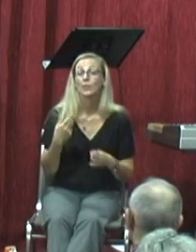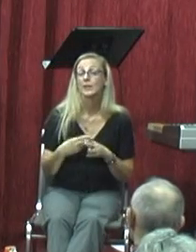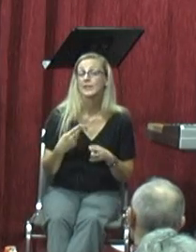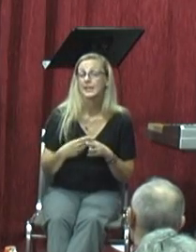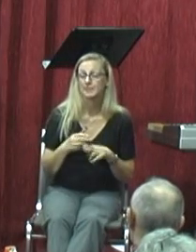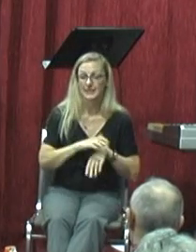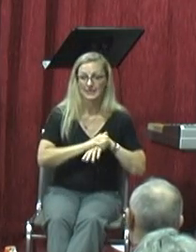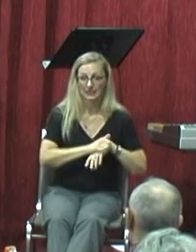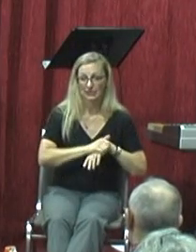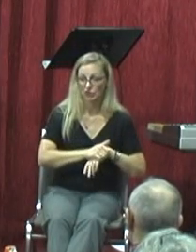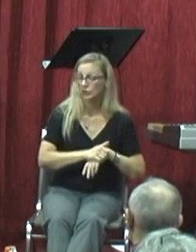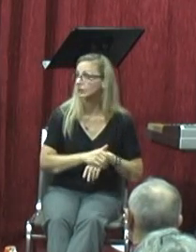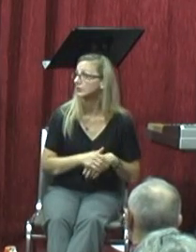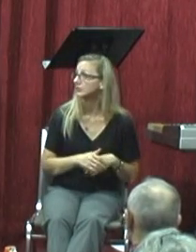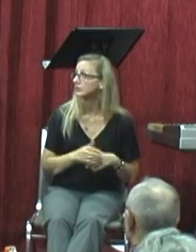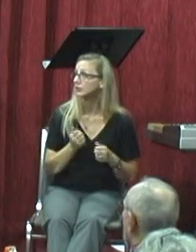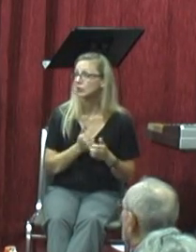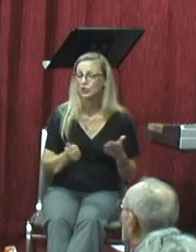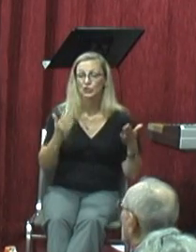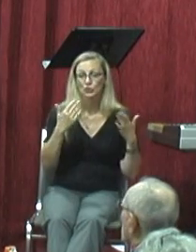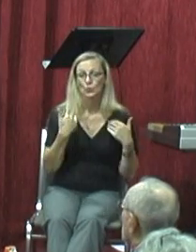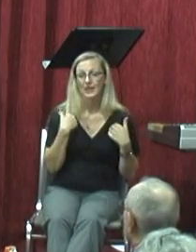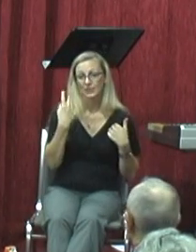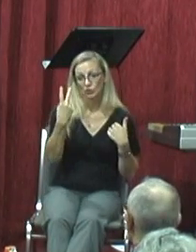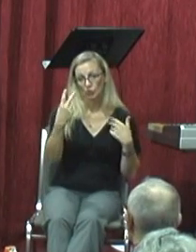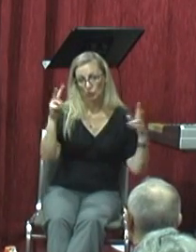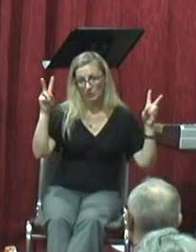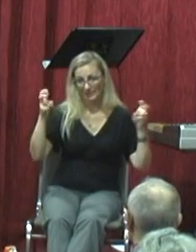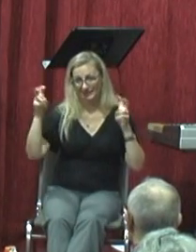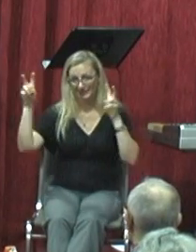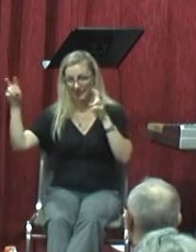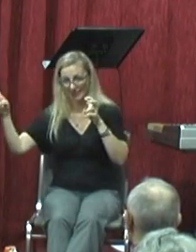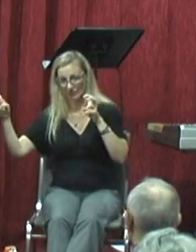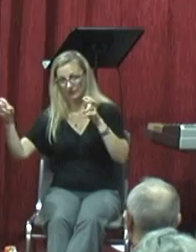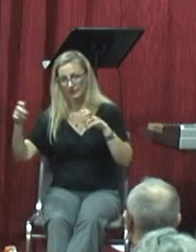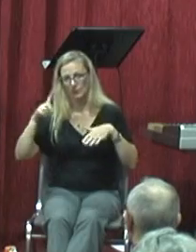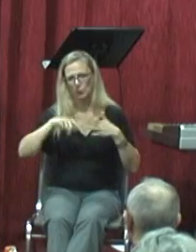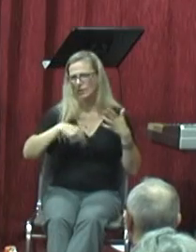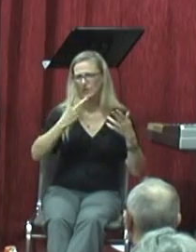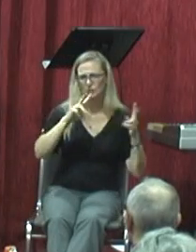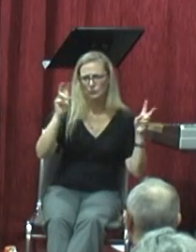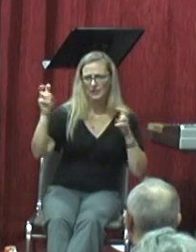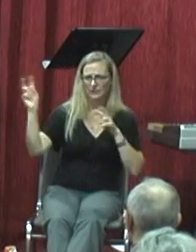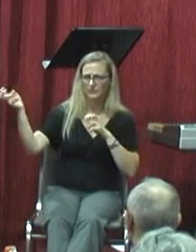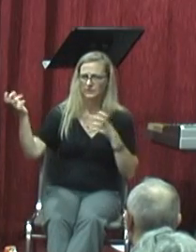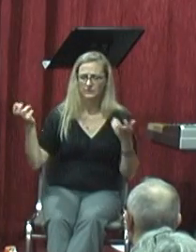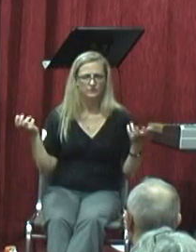In English, Yeshua has two titles, right? What are the two titles?